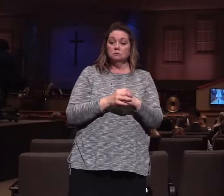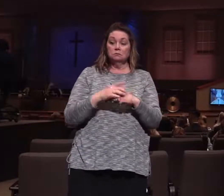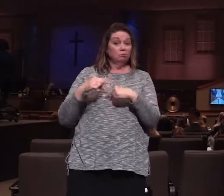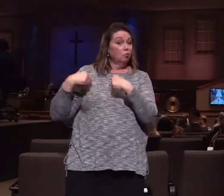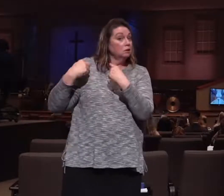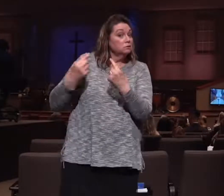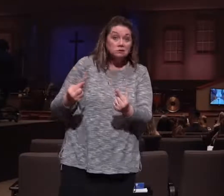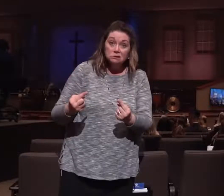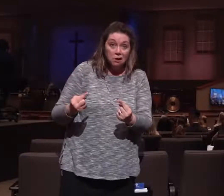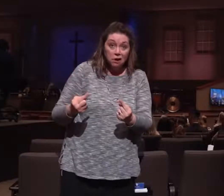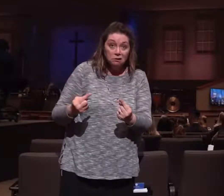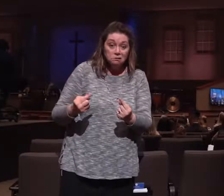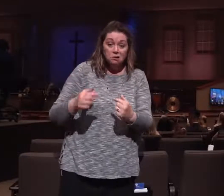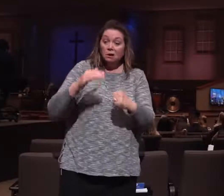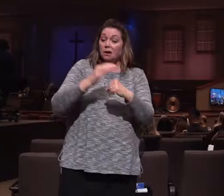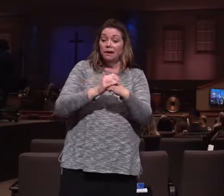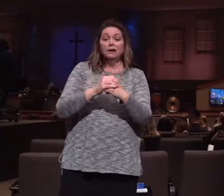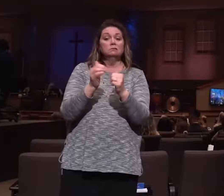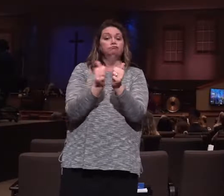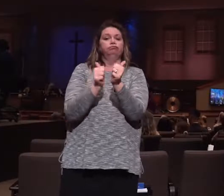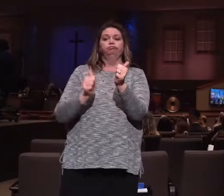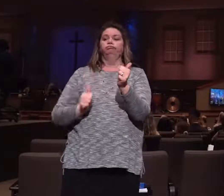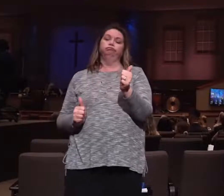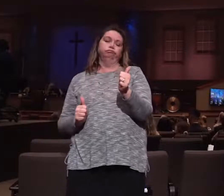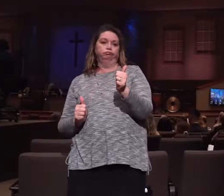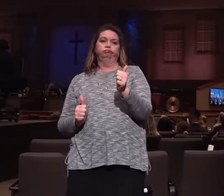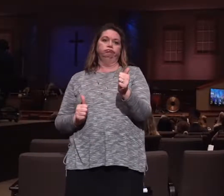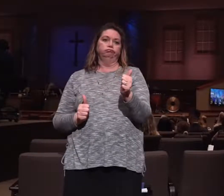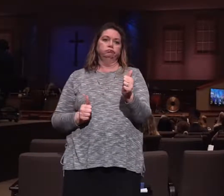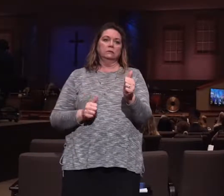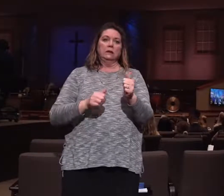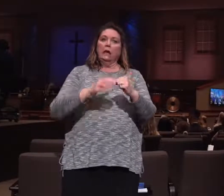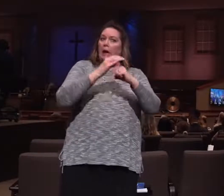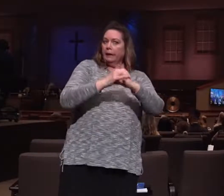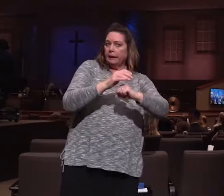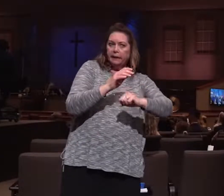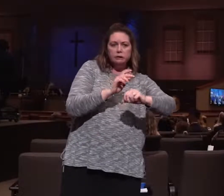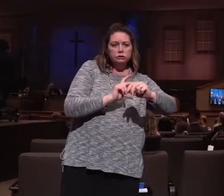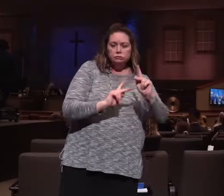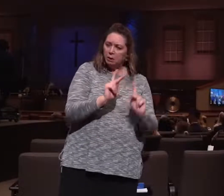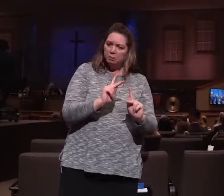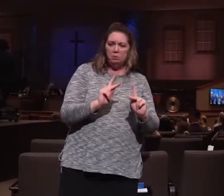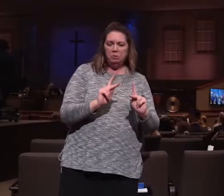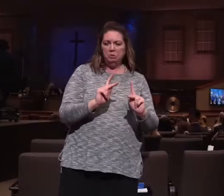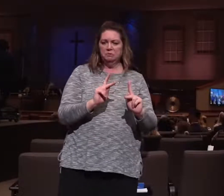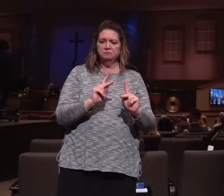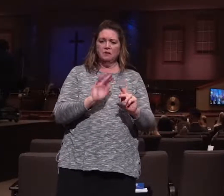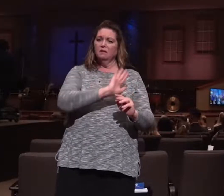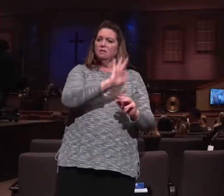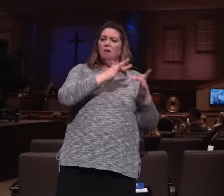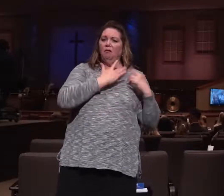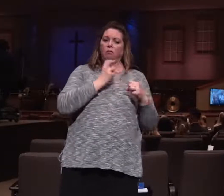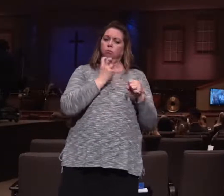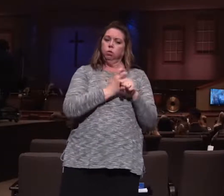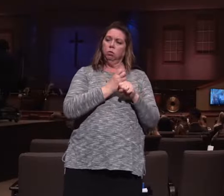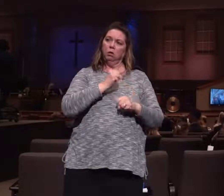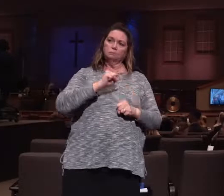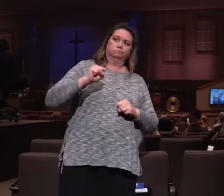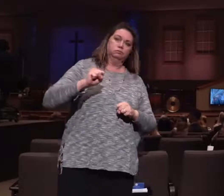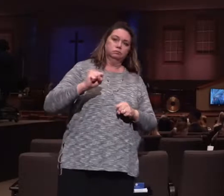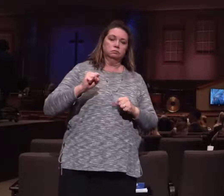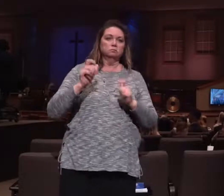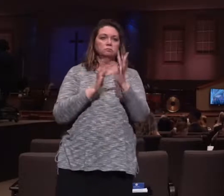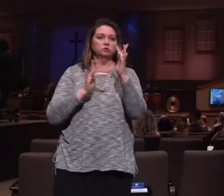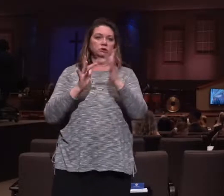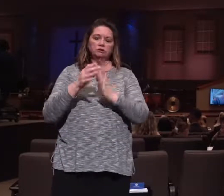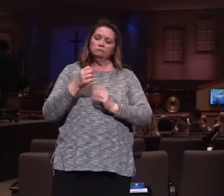influence. The English people have grown cold to the gospel and their need for the Savior. With modern